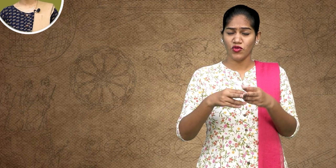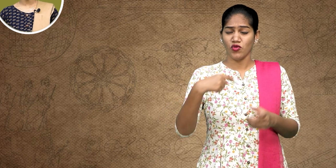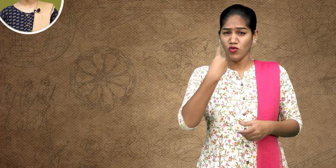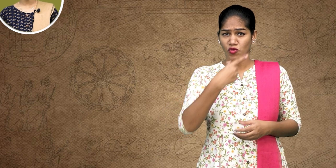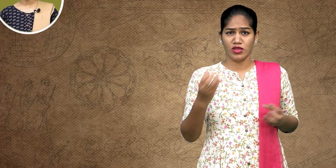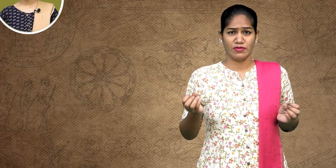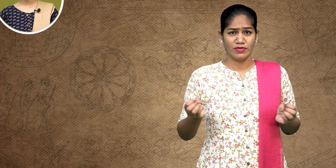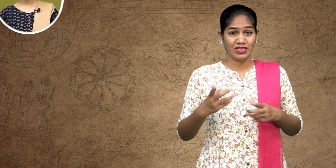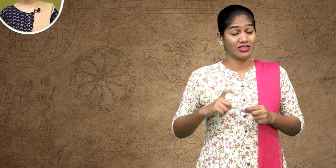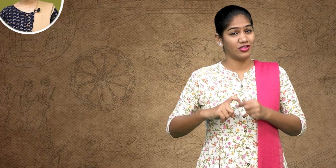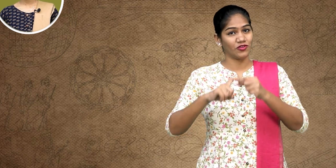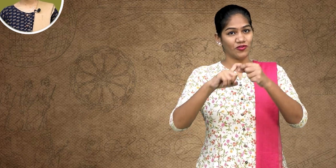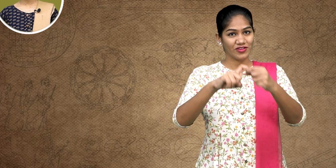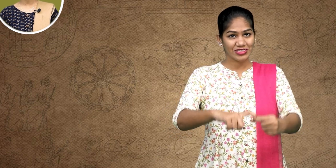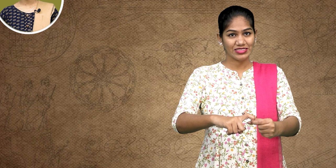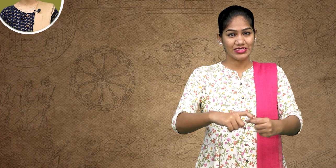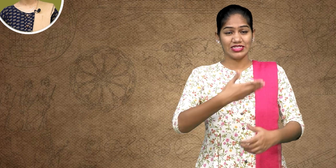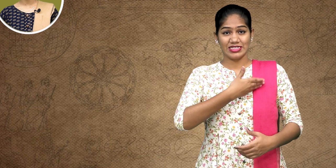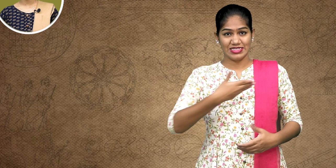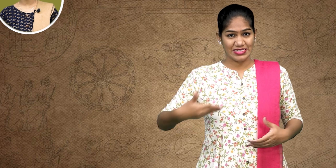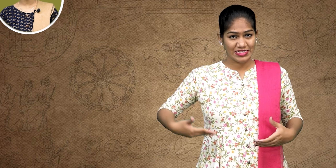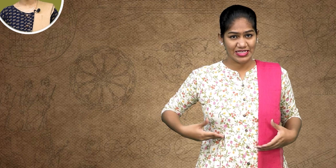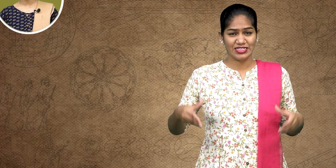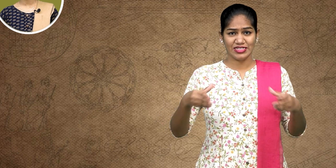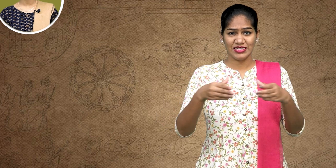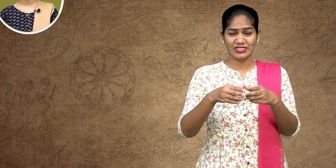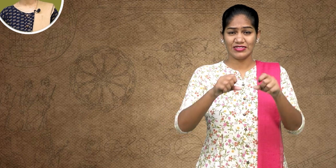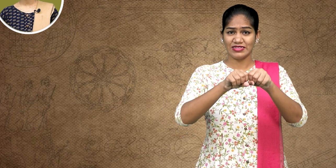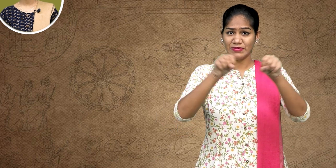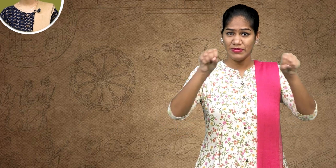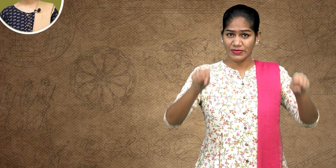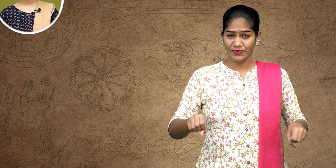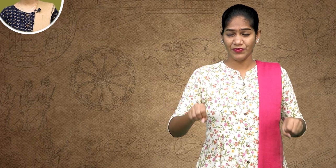began to question caste based discrimination.